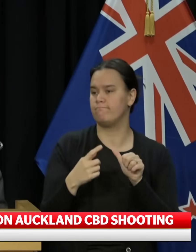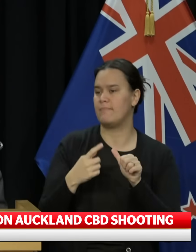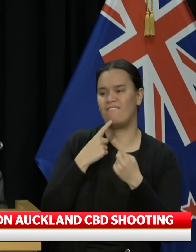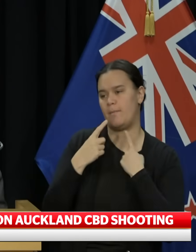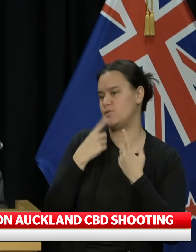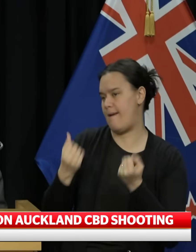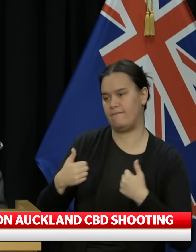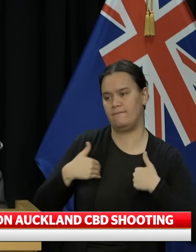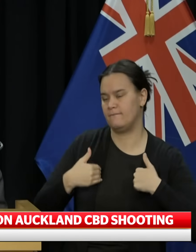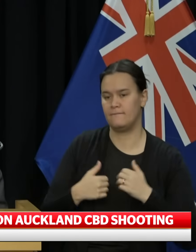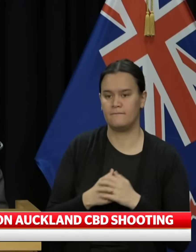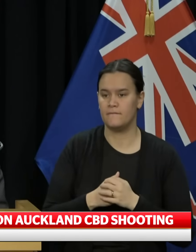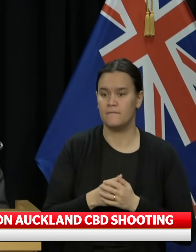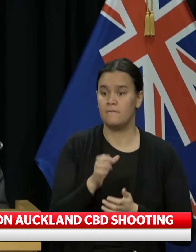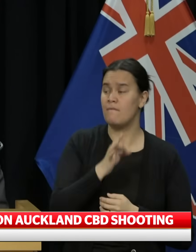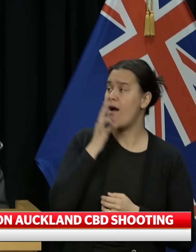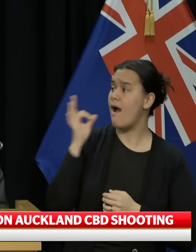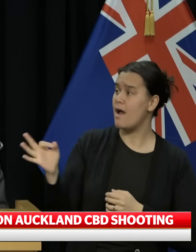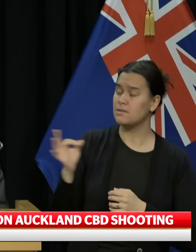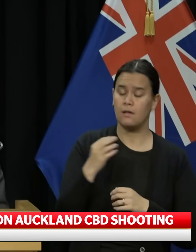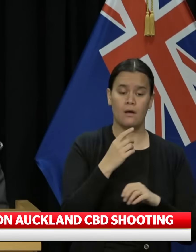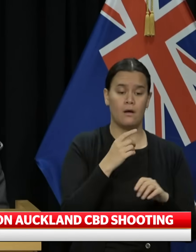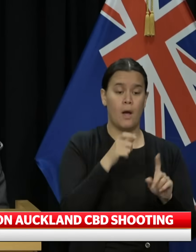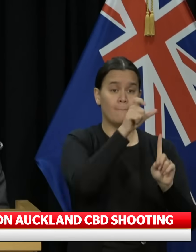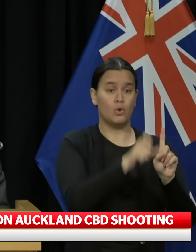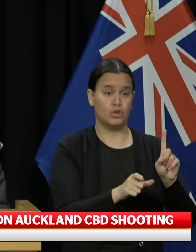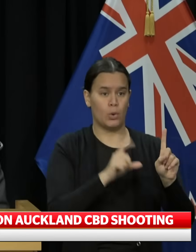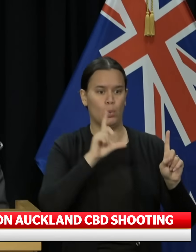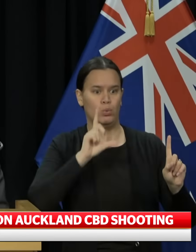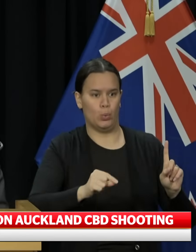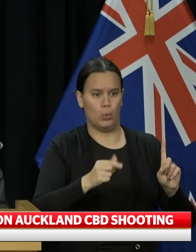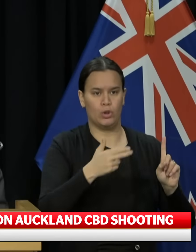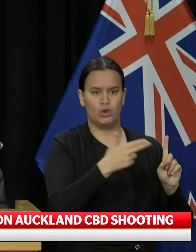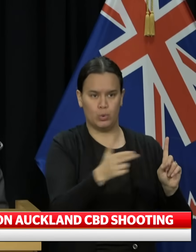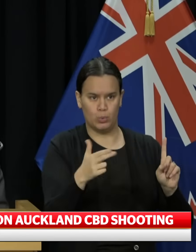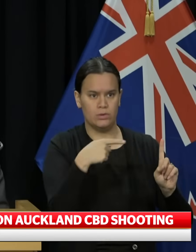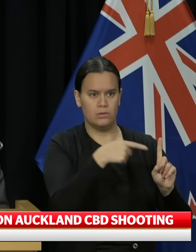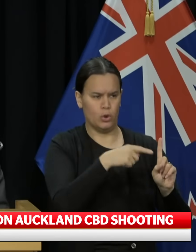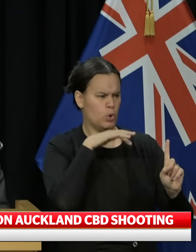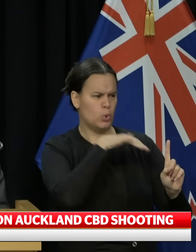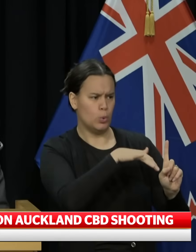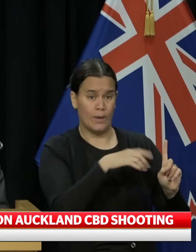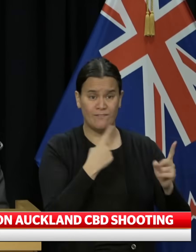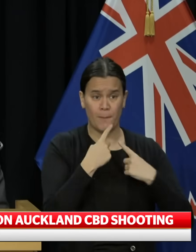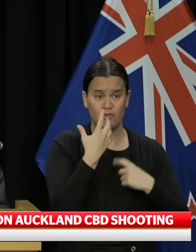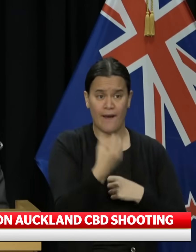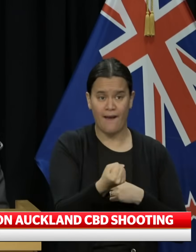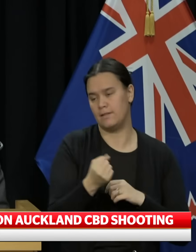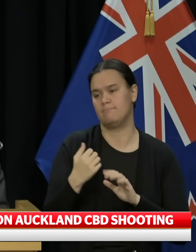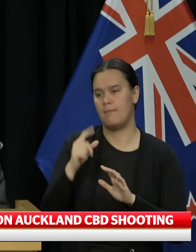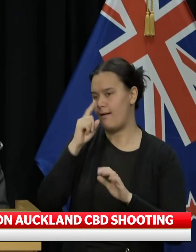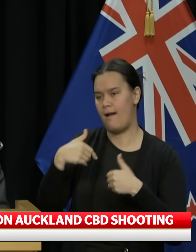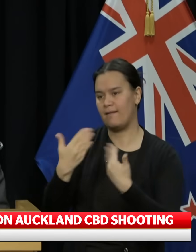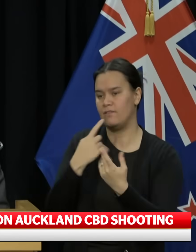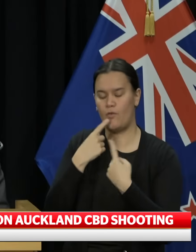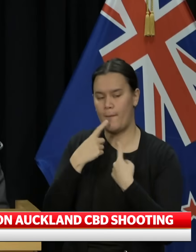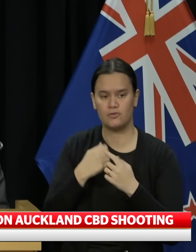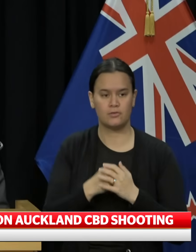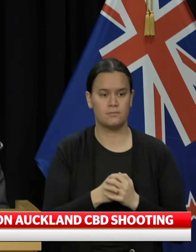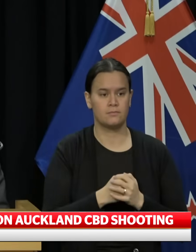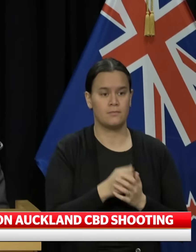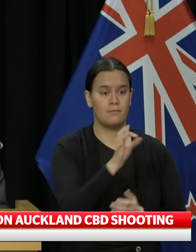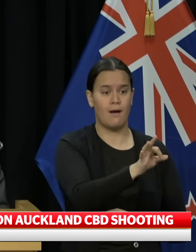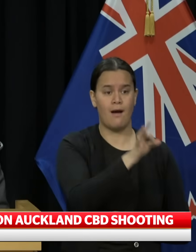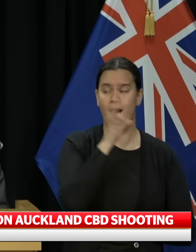Is there any more information you have about the shooter that you can share? No, sorry. Do you know whether this incident has any connection to the